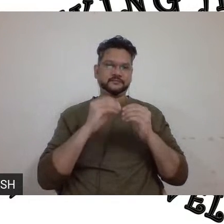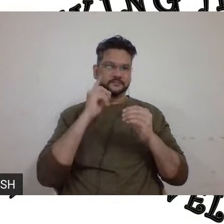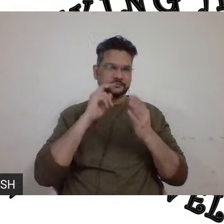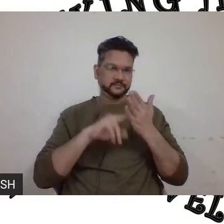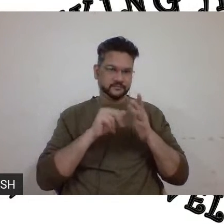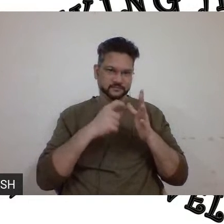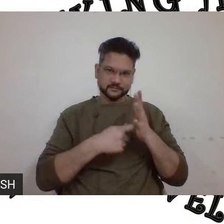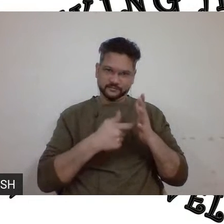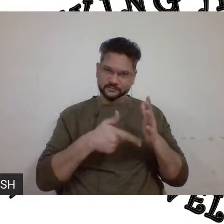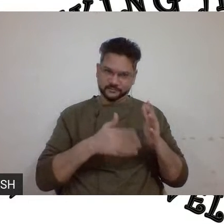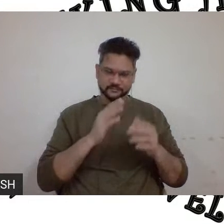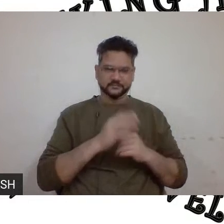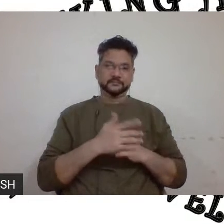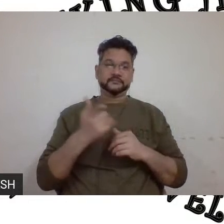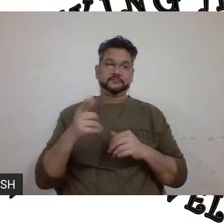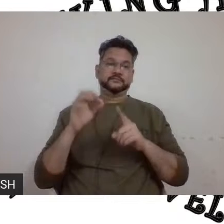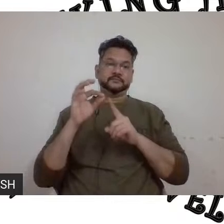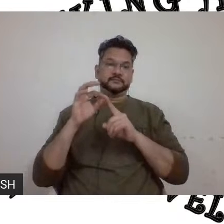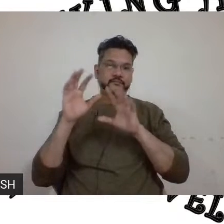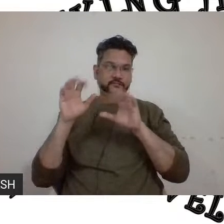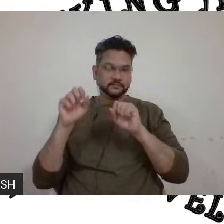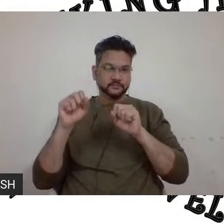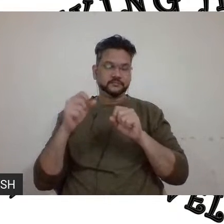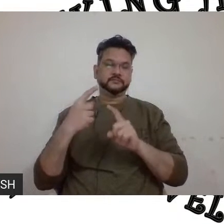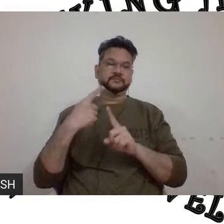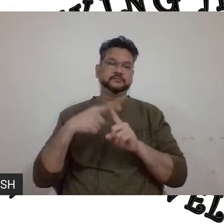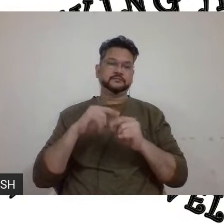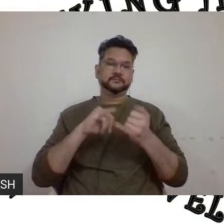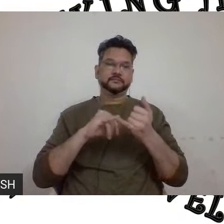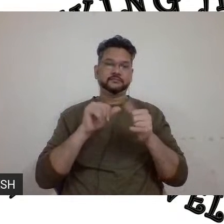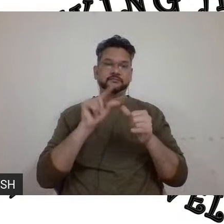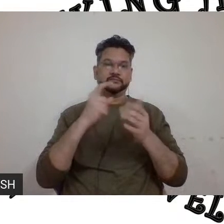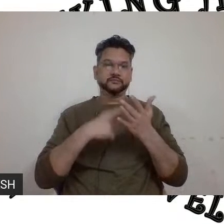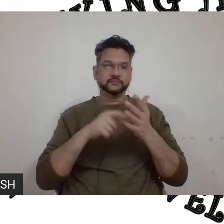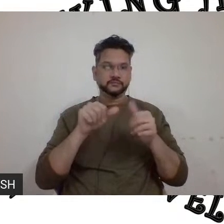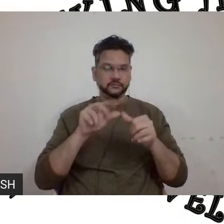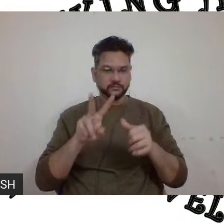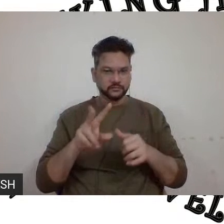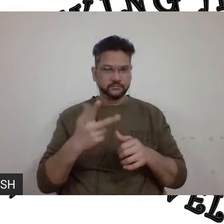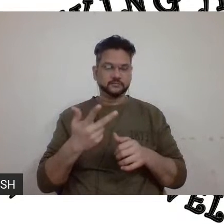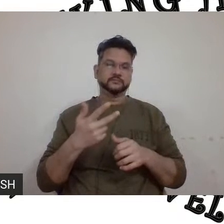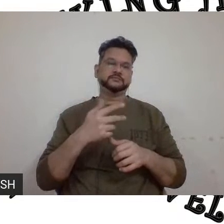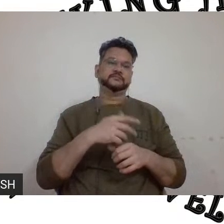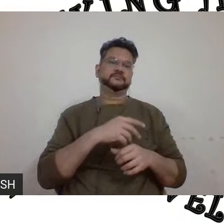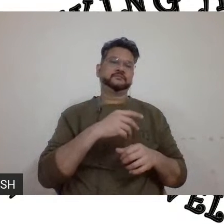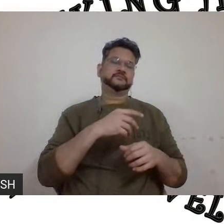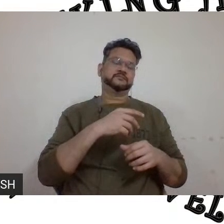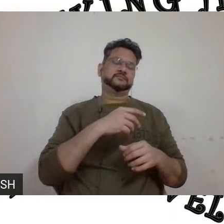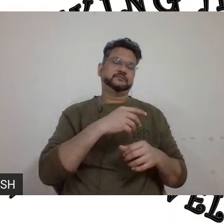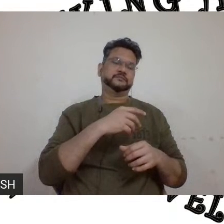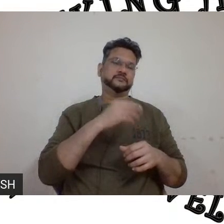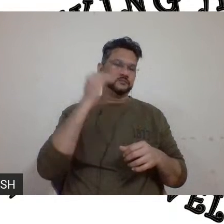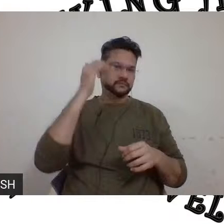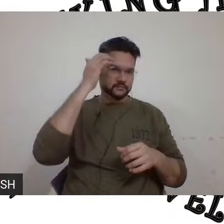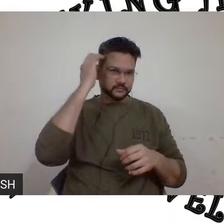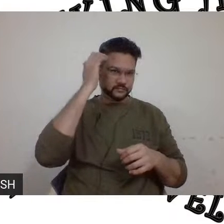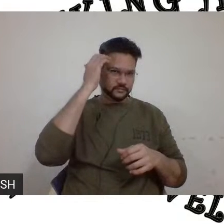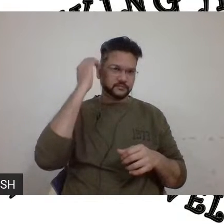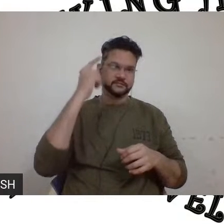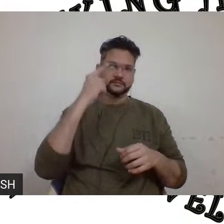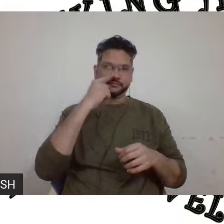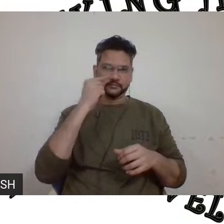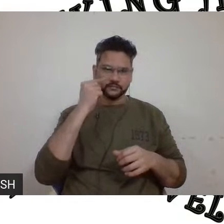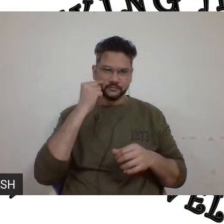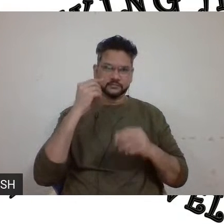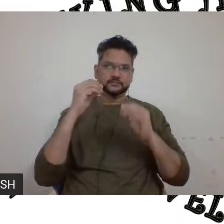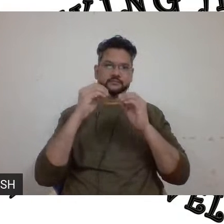especially Mr. Pargat Singh ji, Mr. Saurav, Mr. Amrish, Madam Ravneet Kaur, Madam Gurmeet Kaur, and Madam Bhavna,